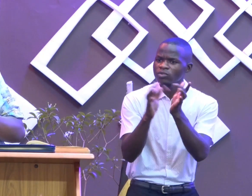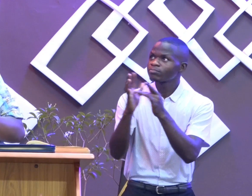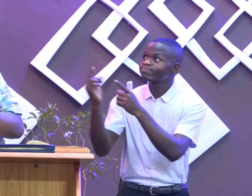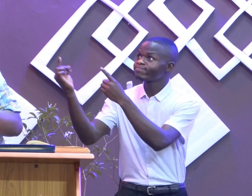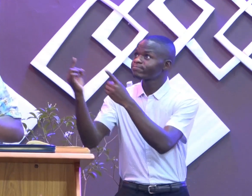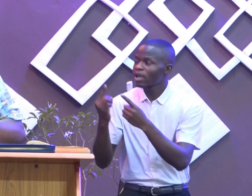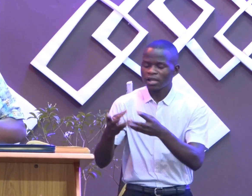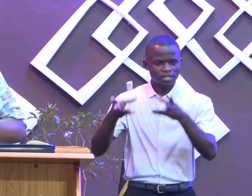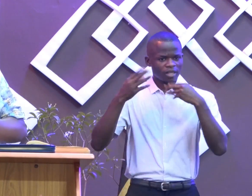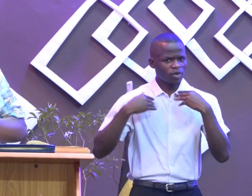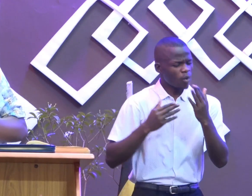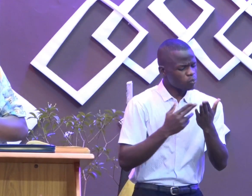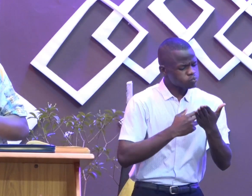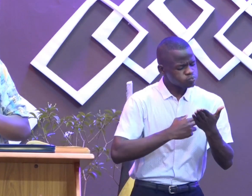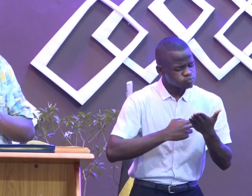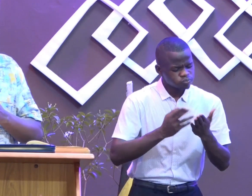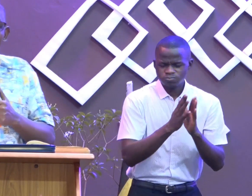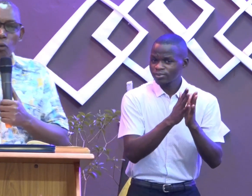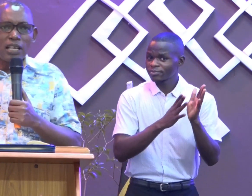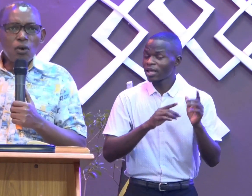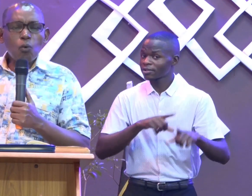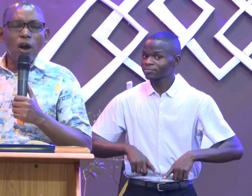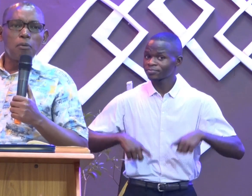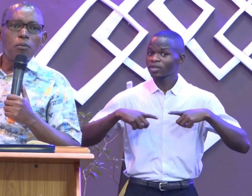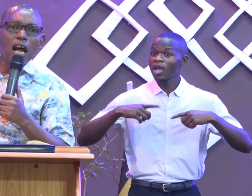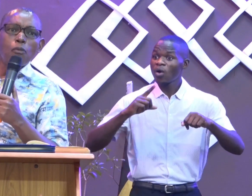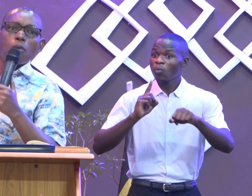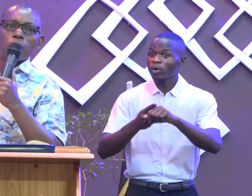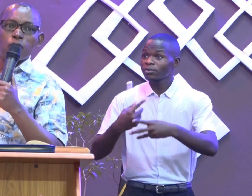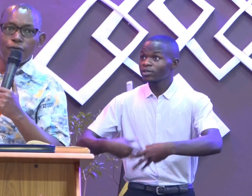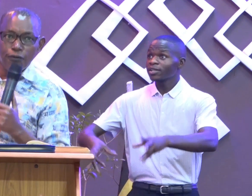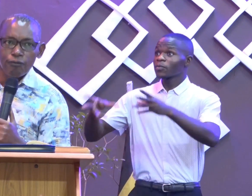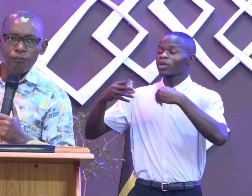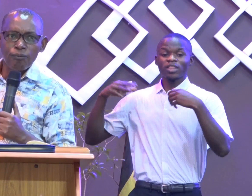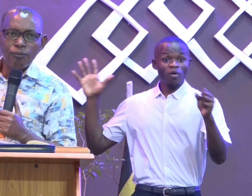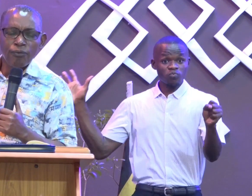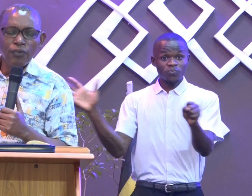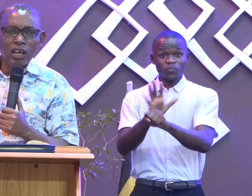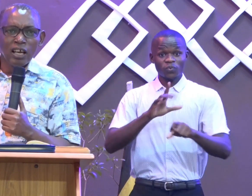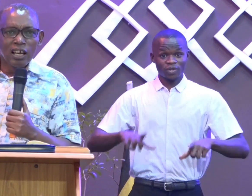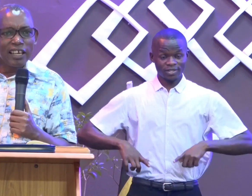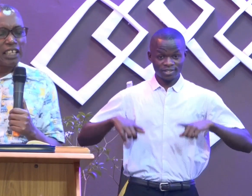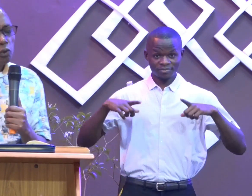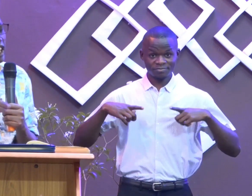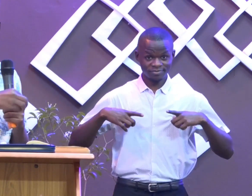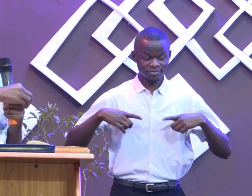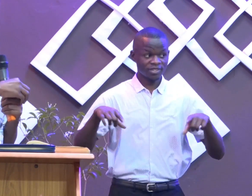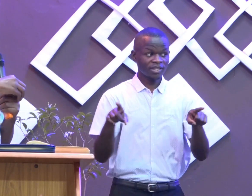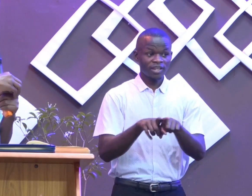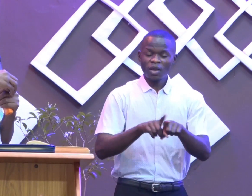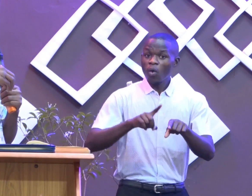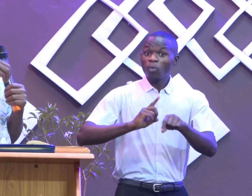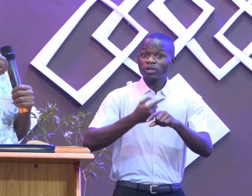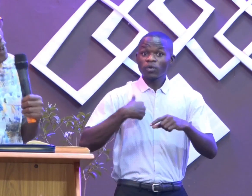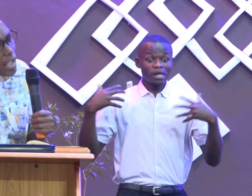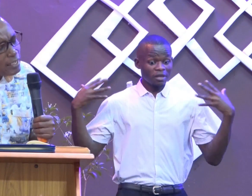says that Jesus came to give us a perfect life. When we are given that life in